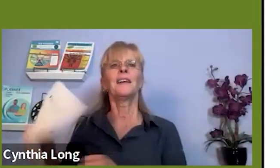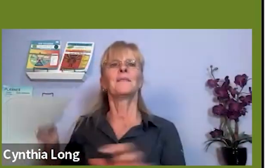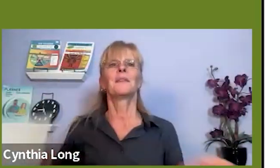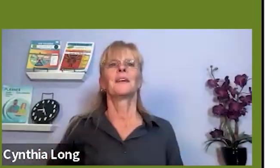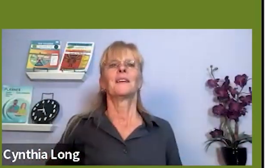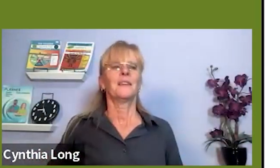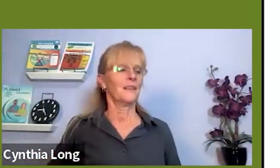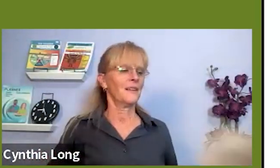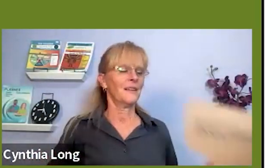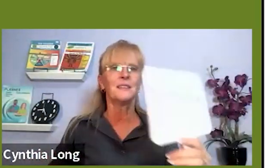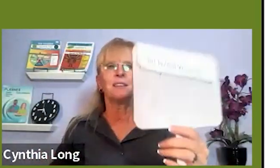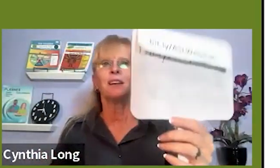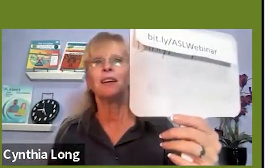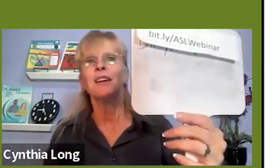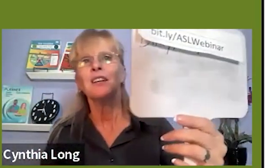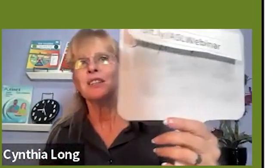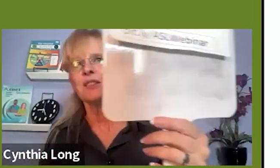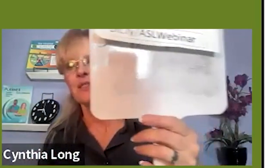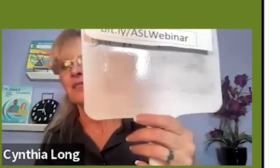Okay.